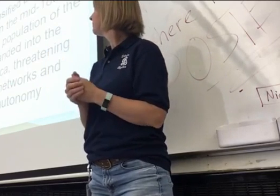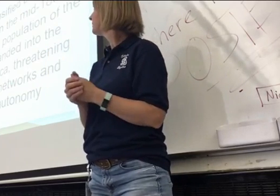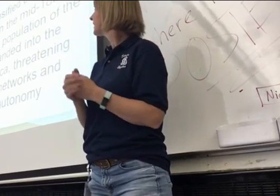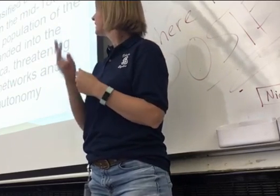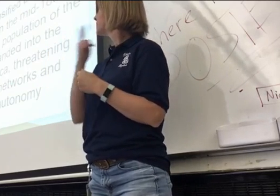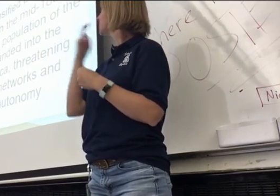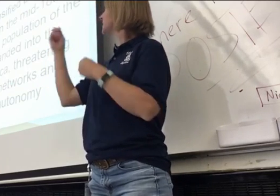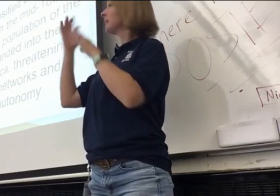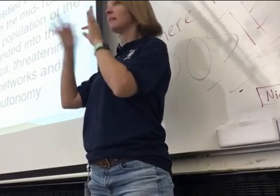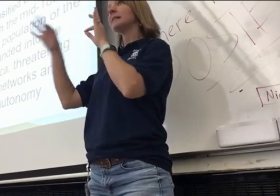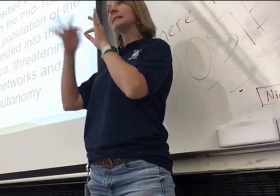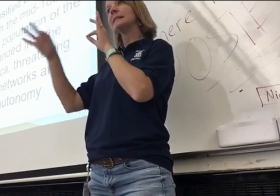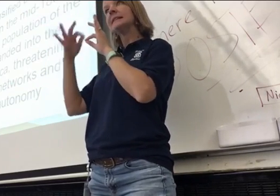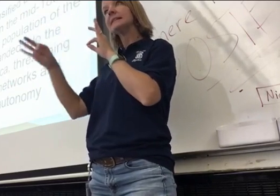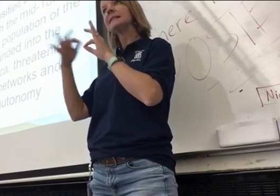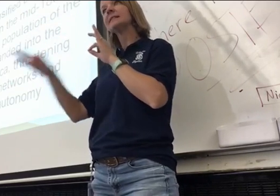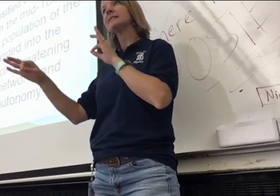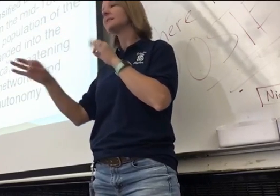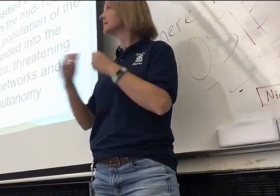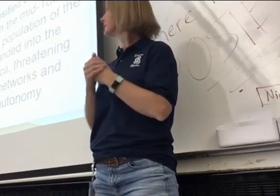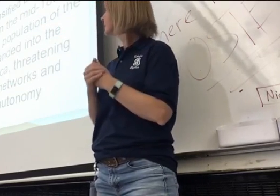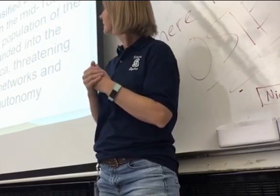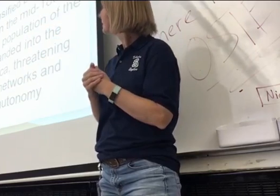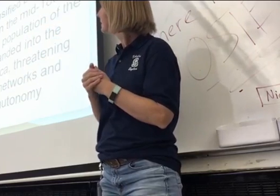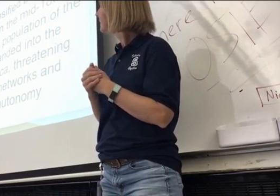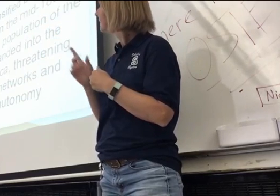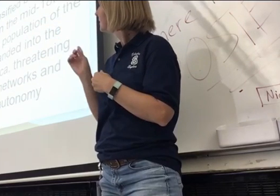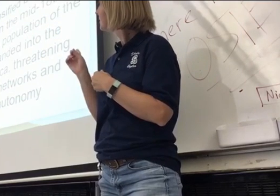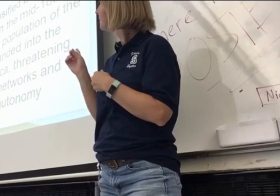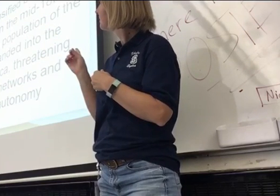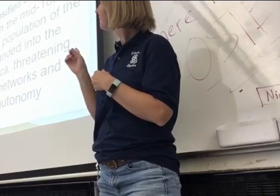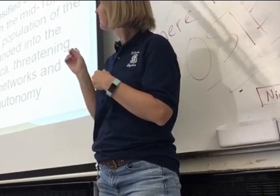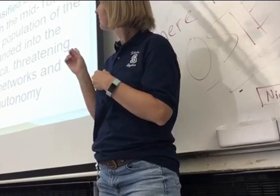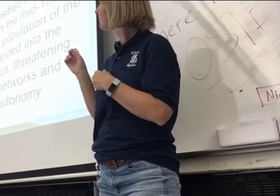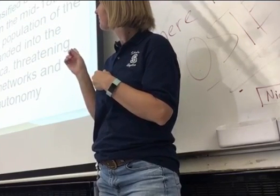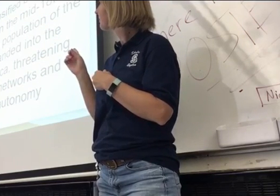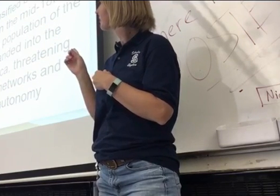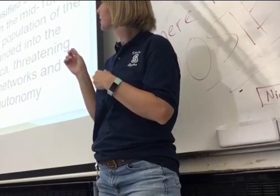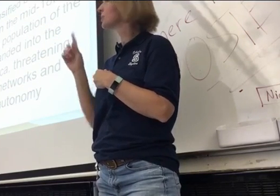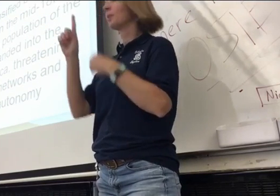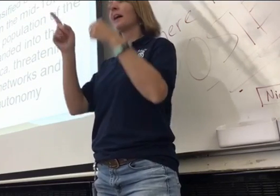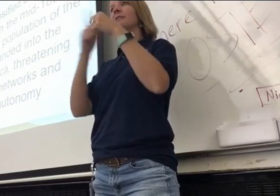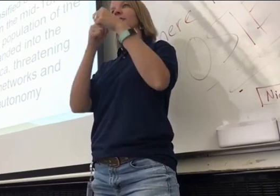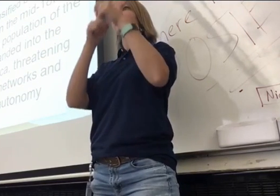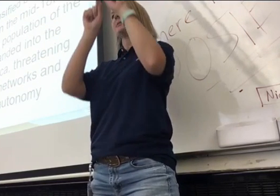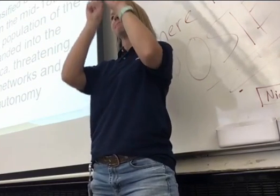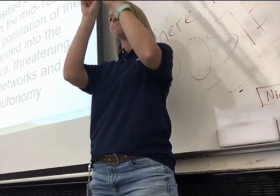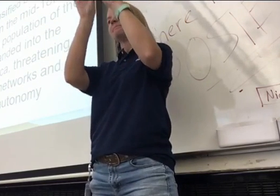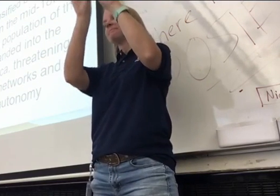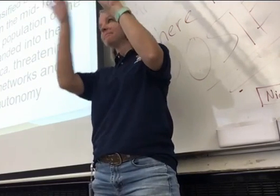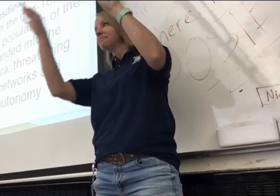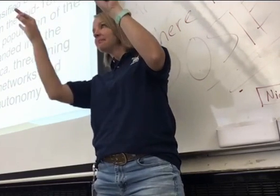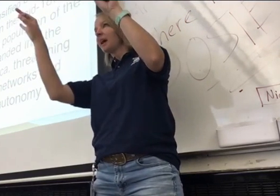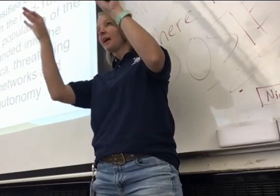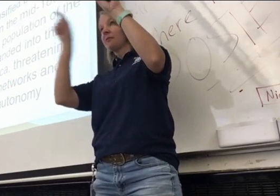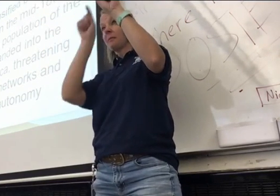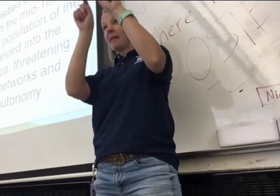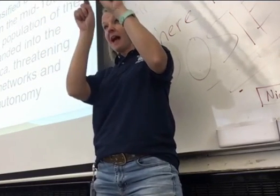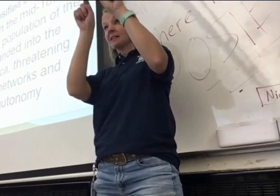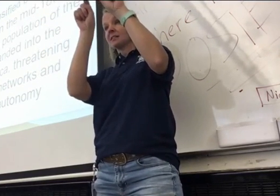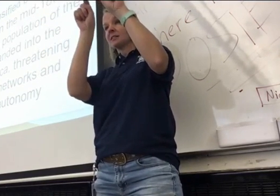see this on your paper. It's the first bullet. From that bullet, if you will do a